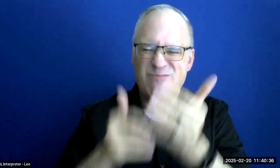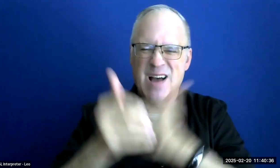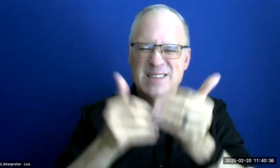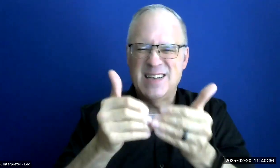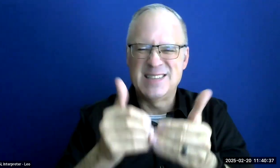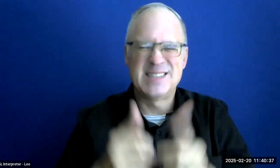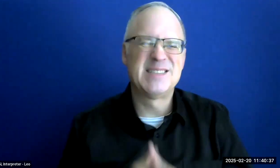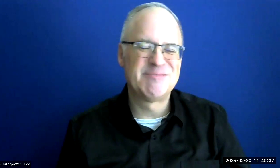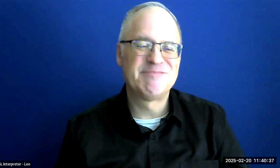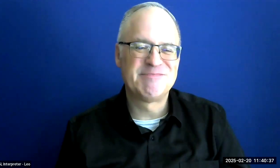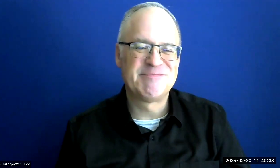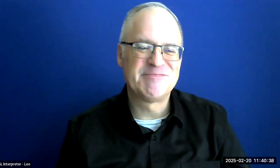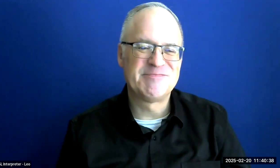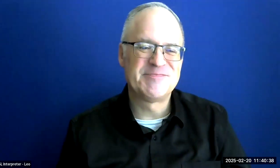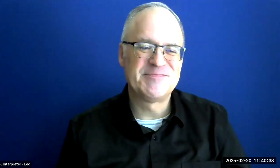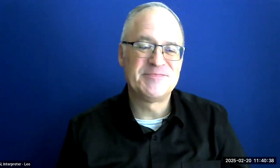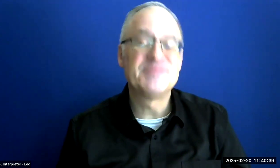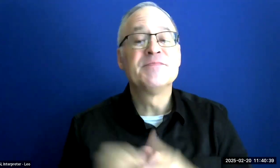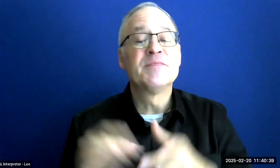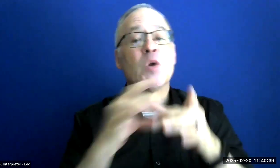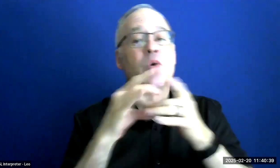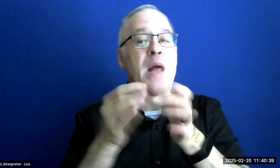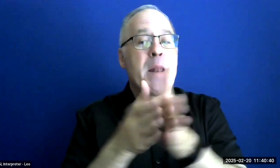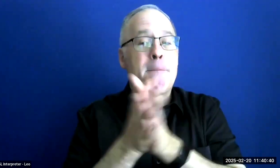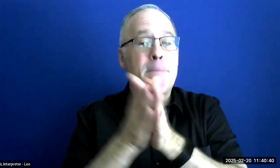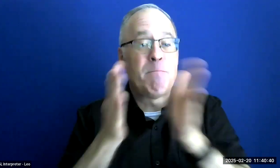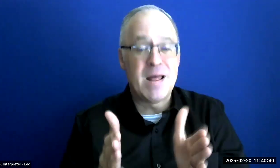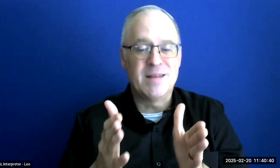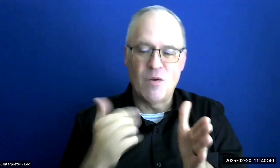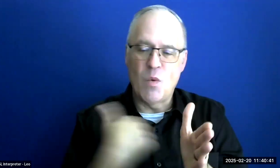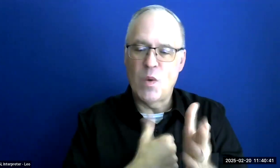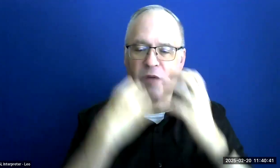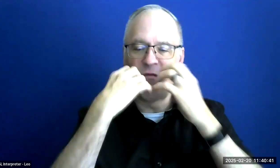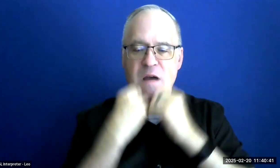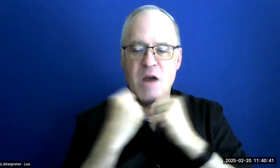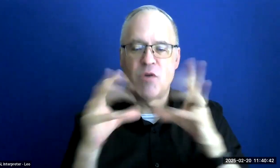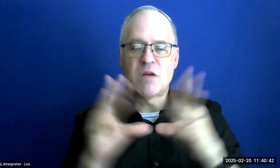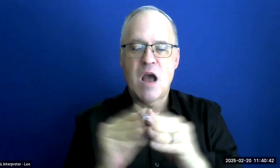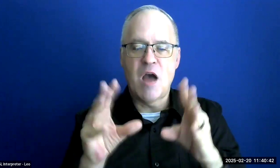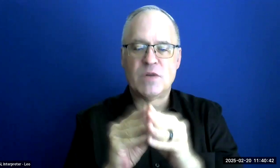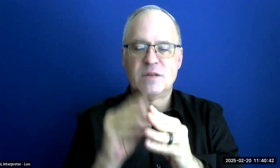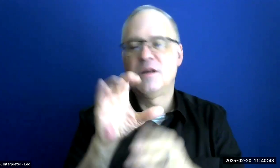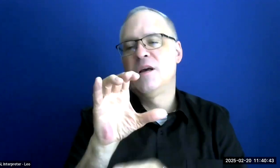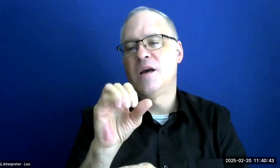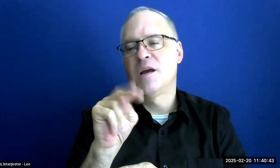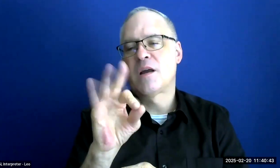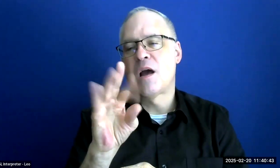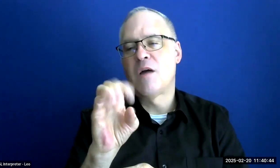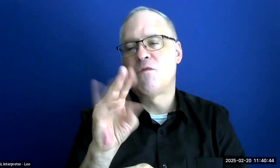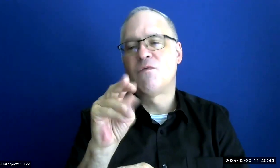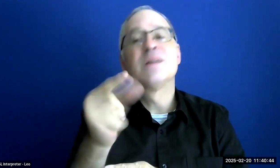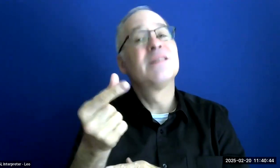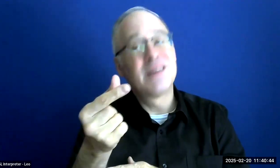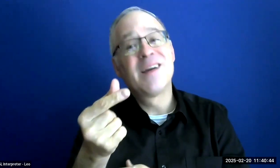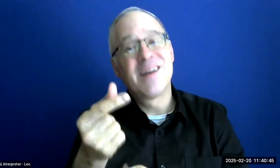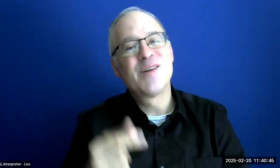United Methodists is that conferencing matters, because it's not a question of do this